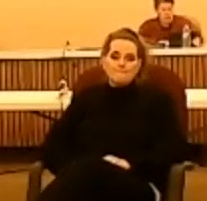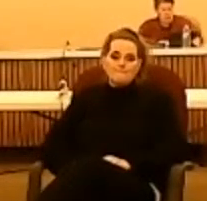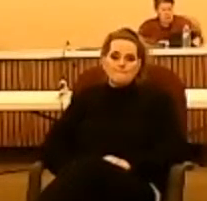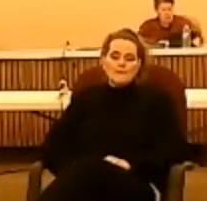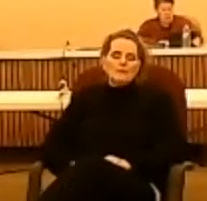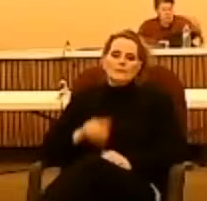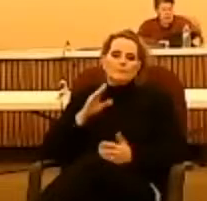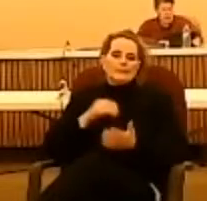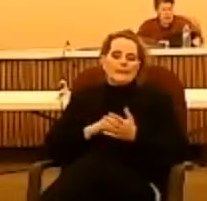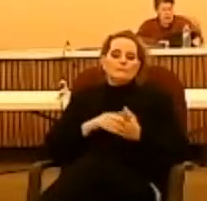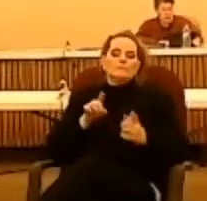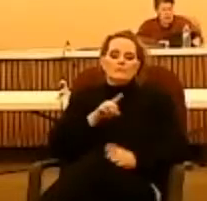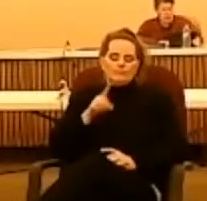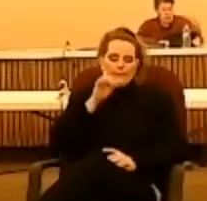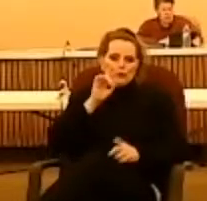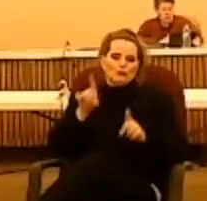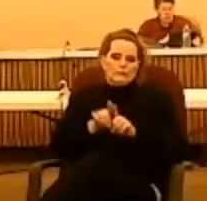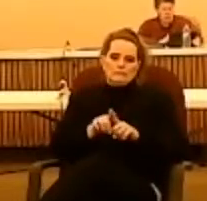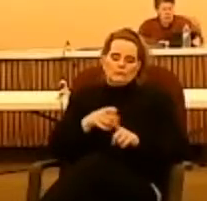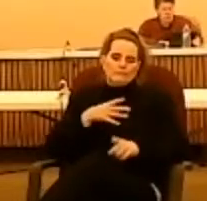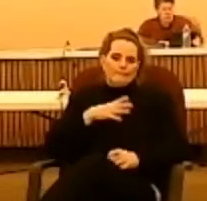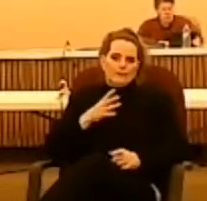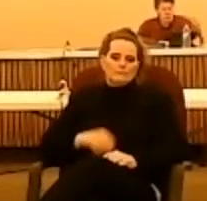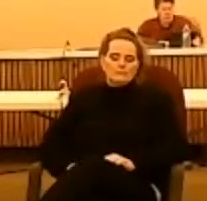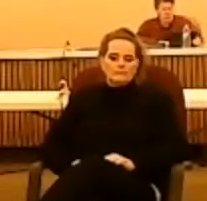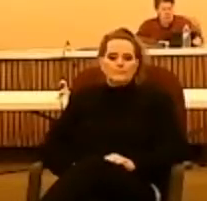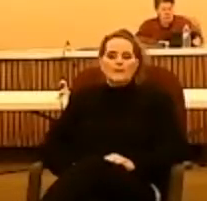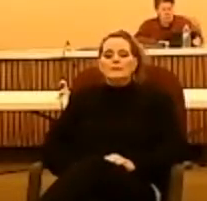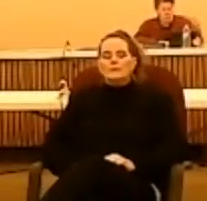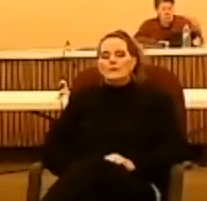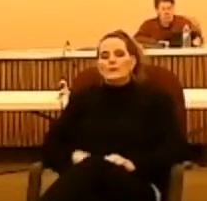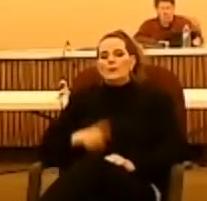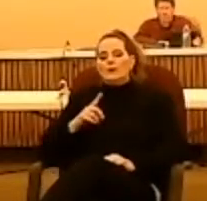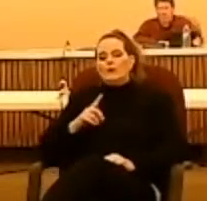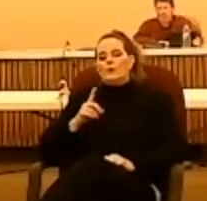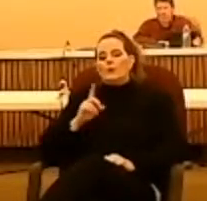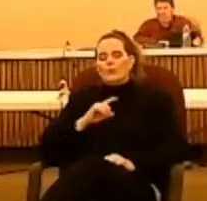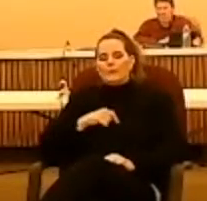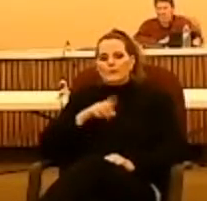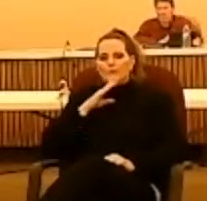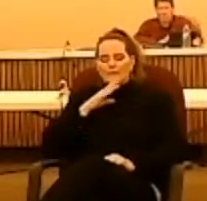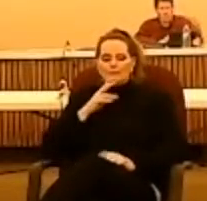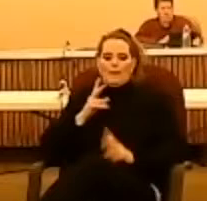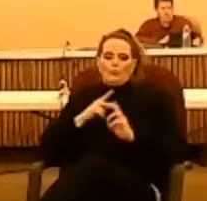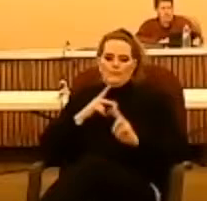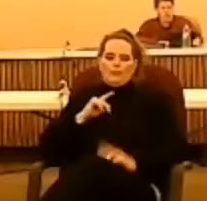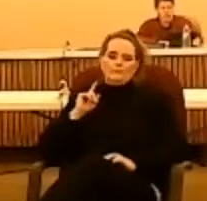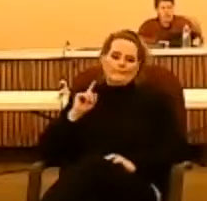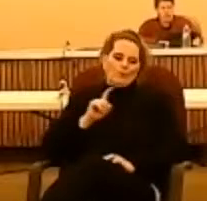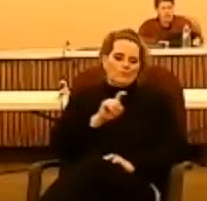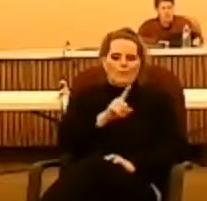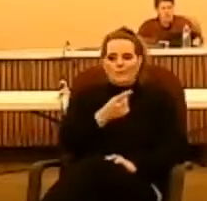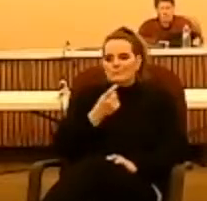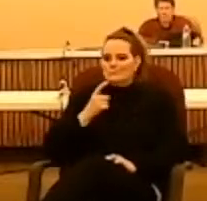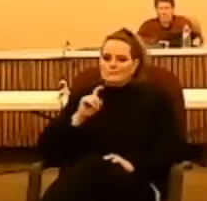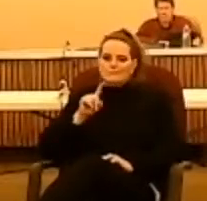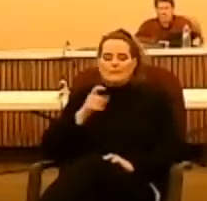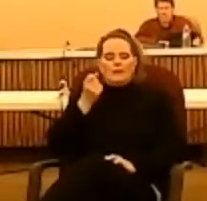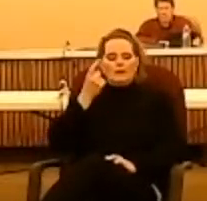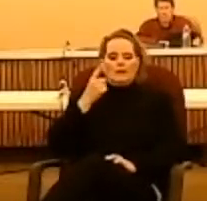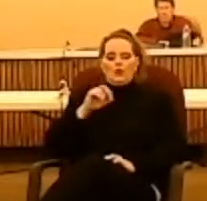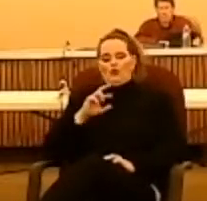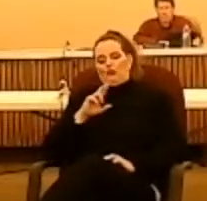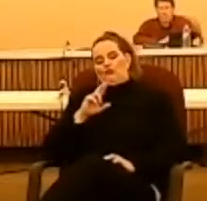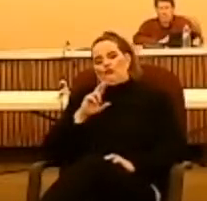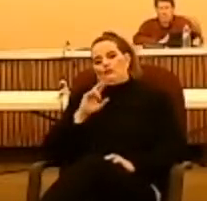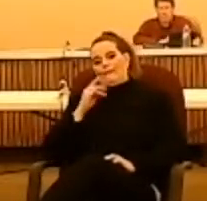again, they did agree to do that. And then as we talked about with pedestrian traffic, one of the things, Riverton itself